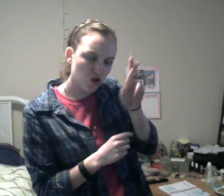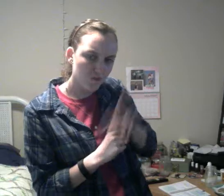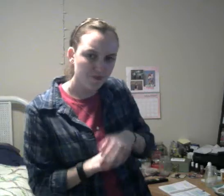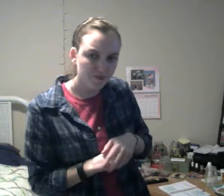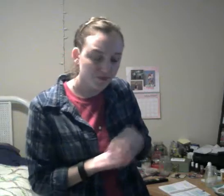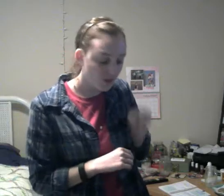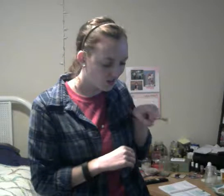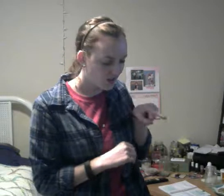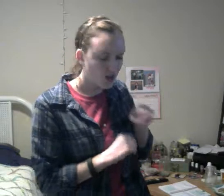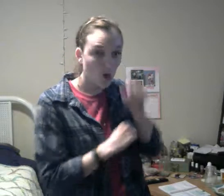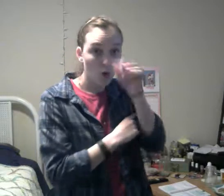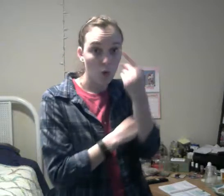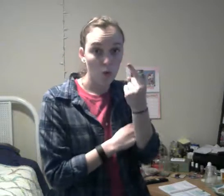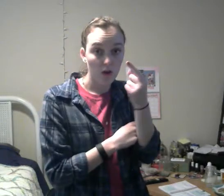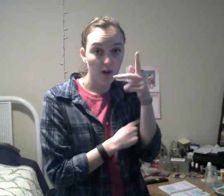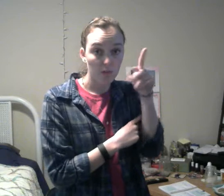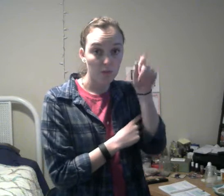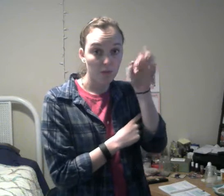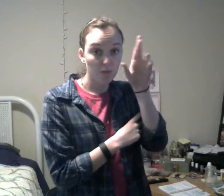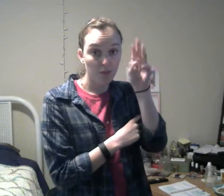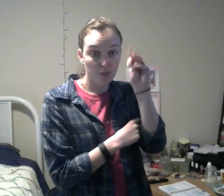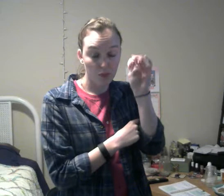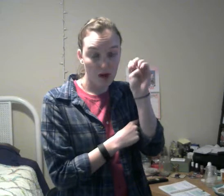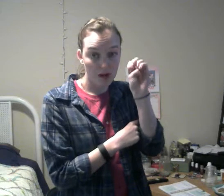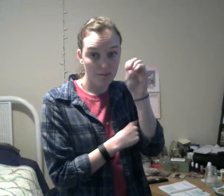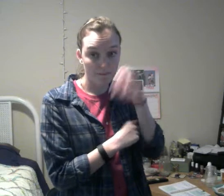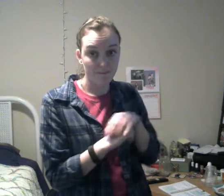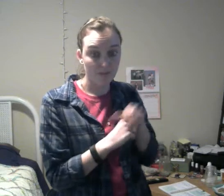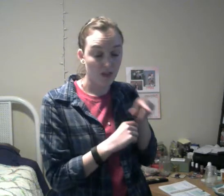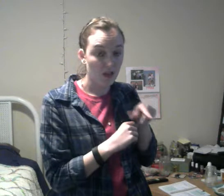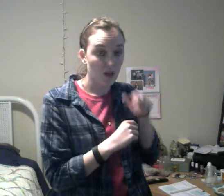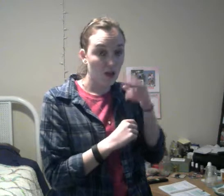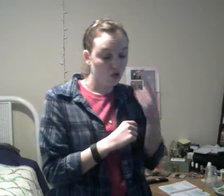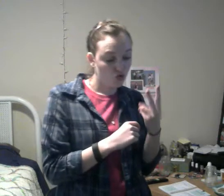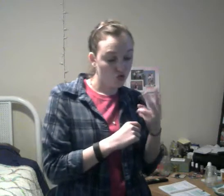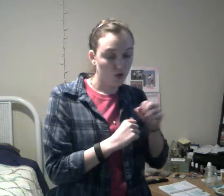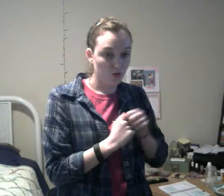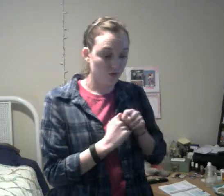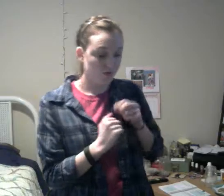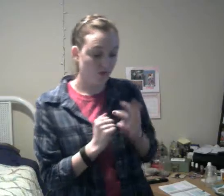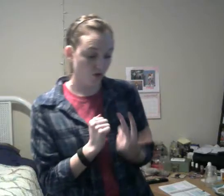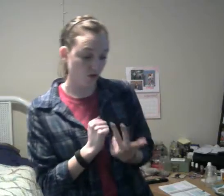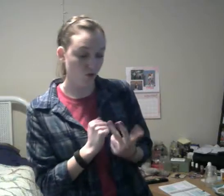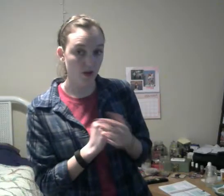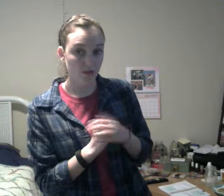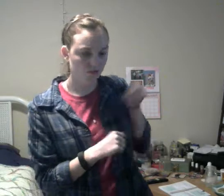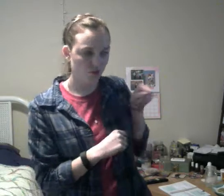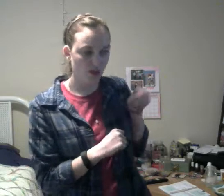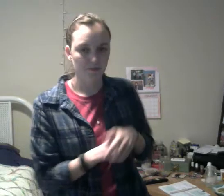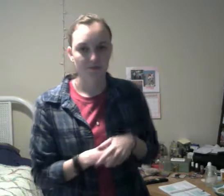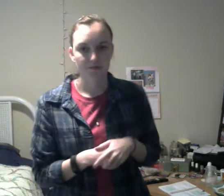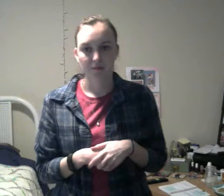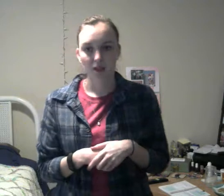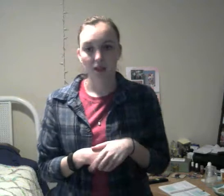1' carbon, this right here would be the 2', and then this would be the 3' carbon right there. And so this RNA is going to run